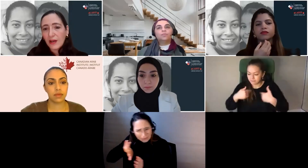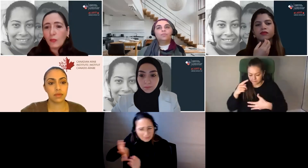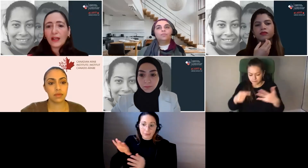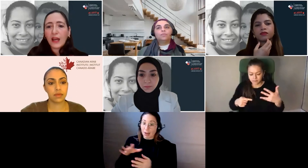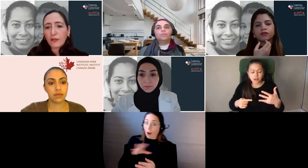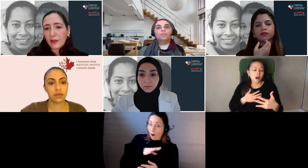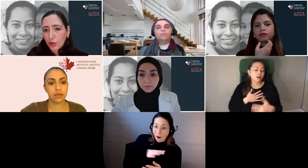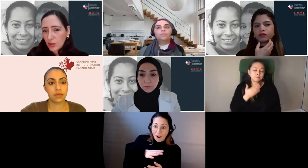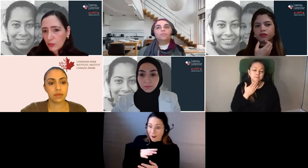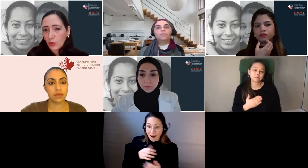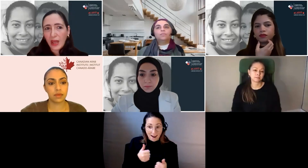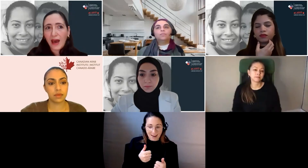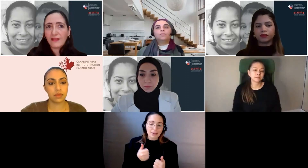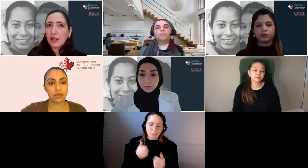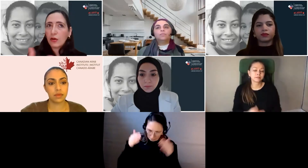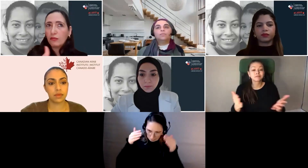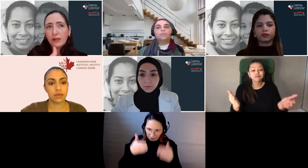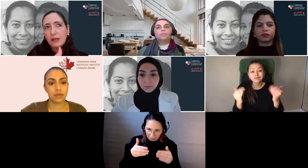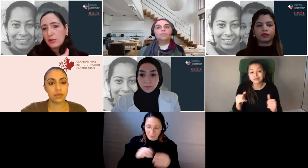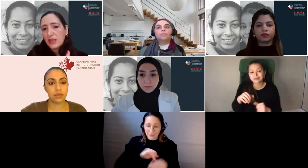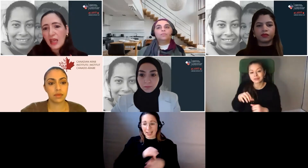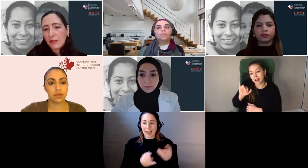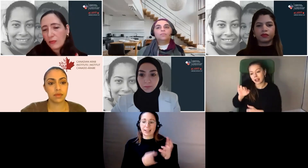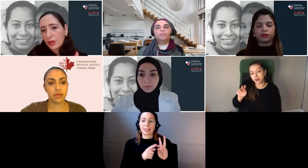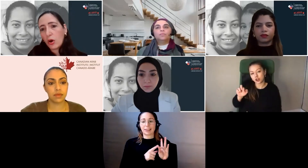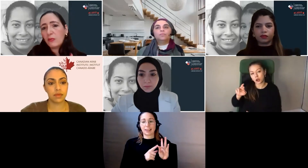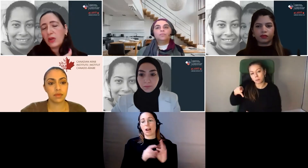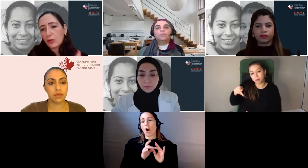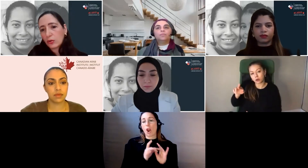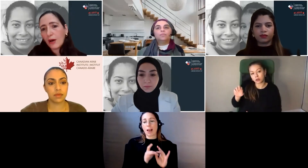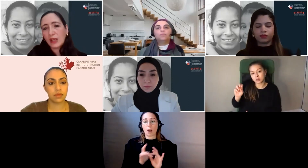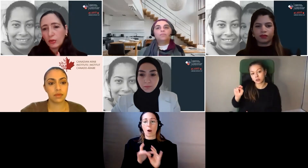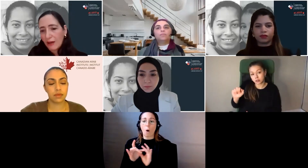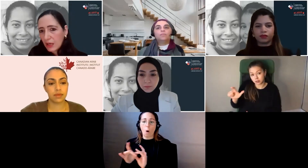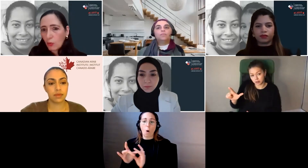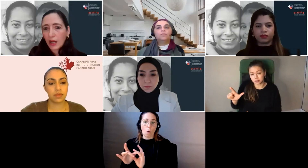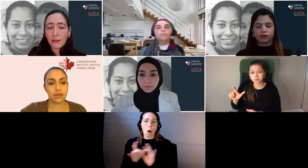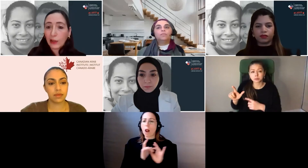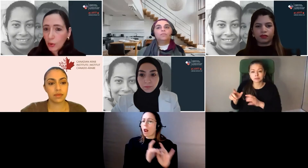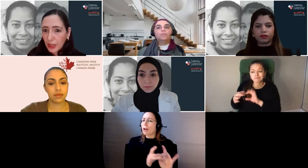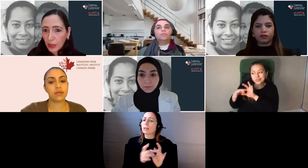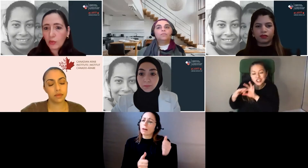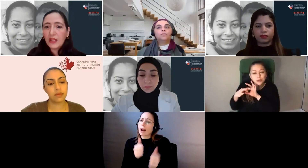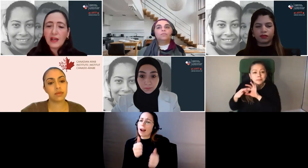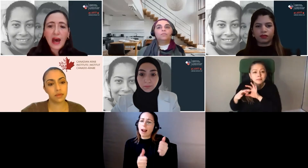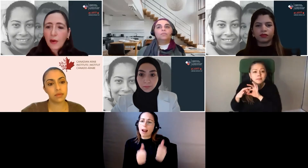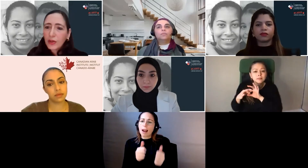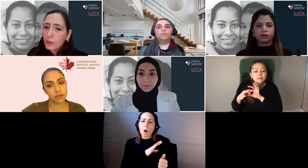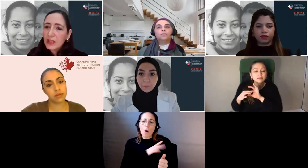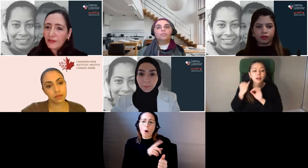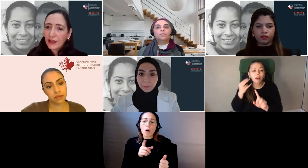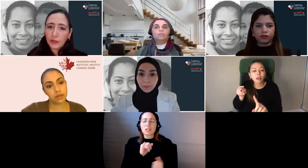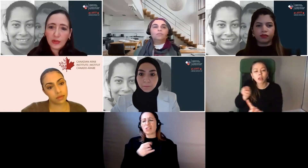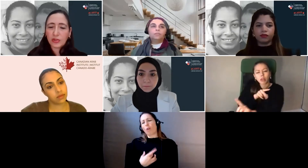relationships. What kind of relationships do we have? Instead of, saying with COVID, we cannot go out, I don't have anyone, I am alone at home. How